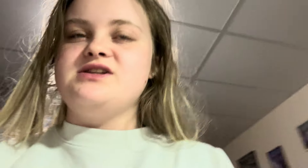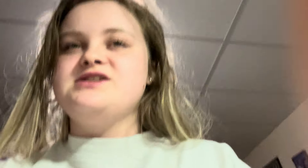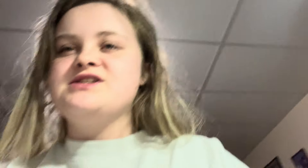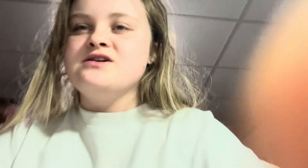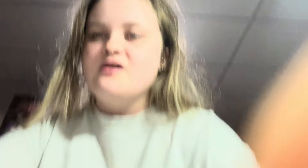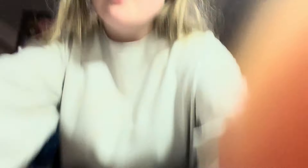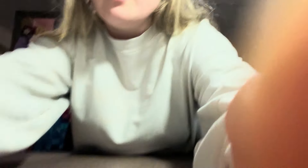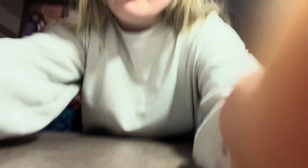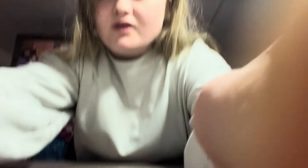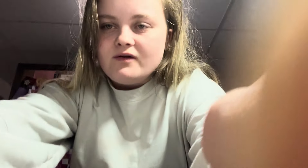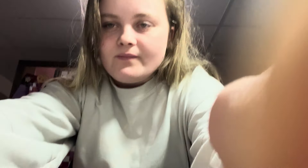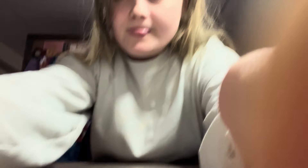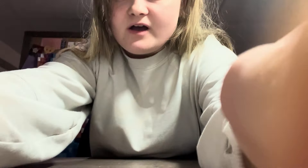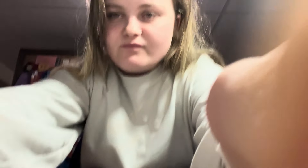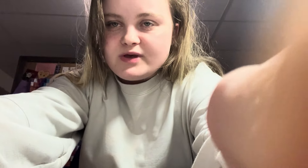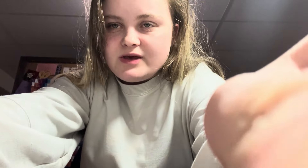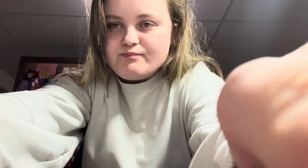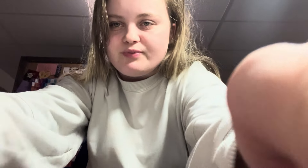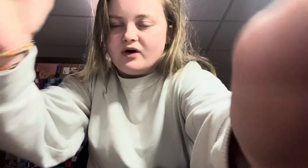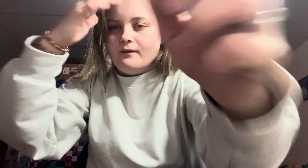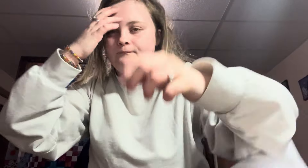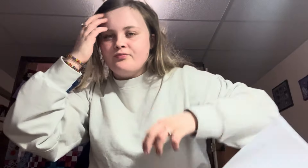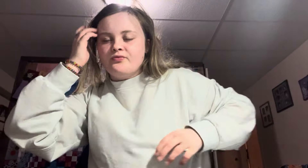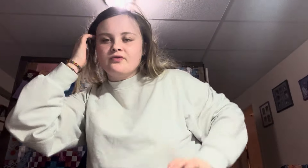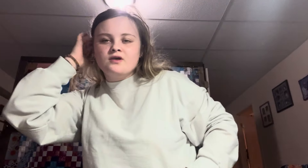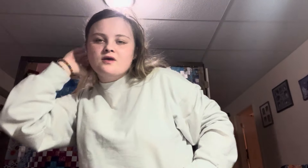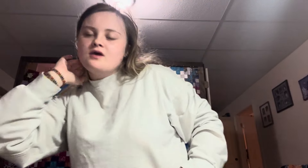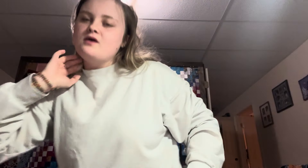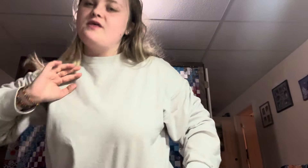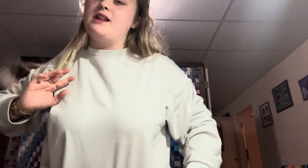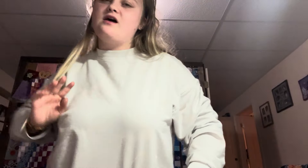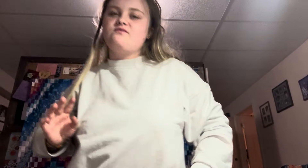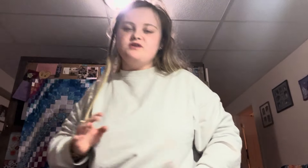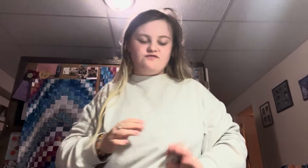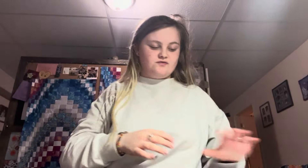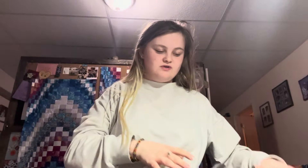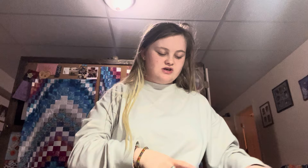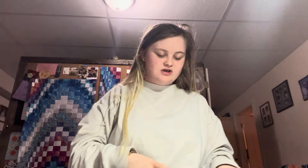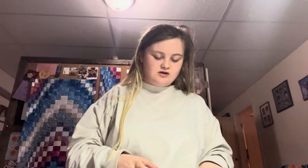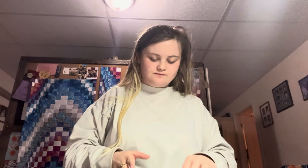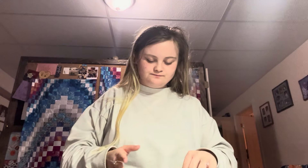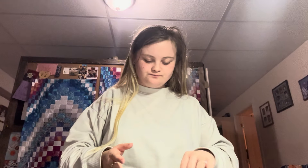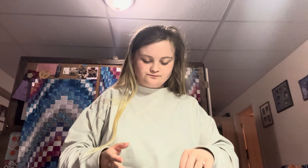thousands of people that love me for me.